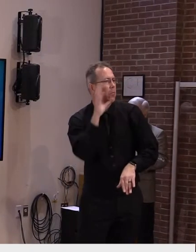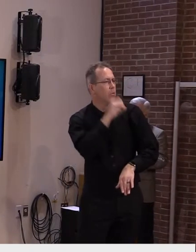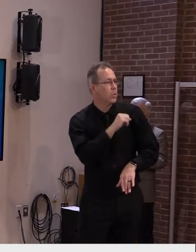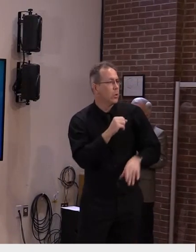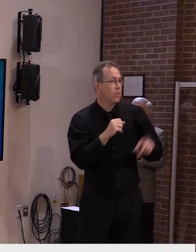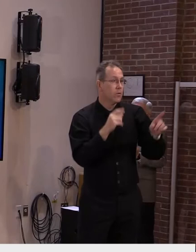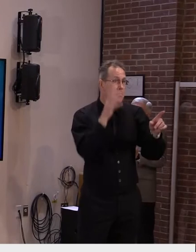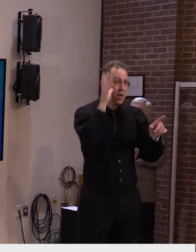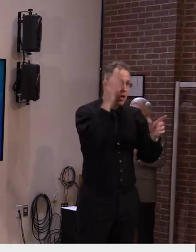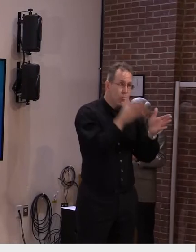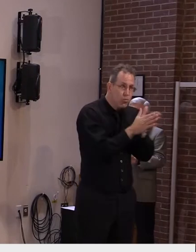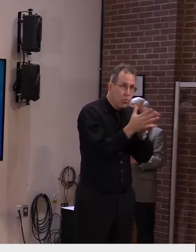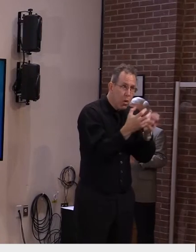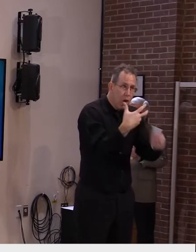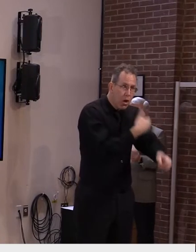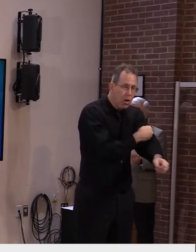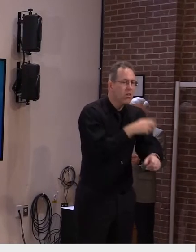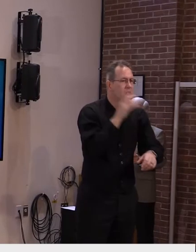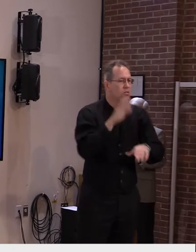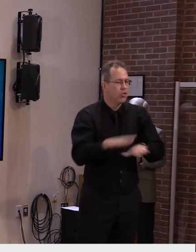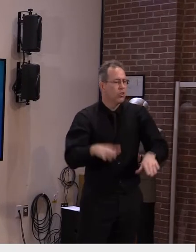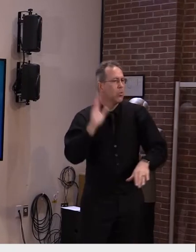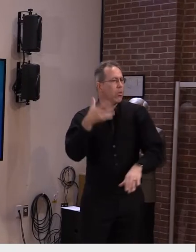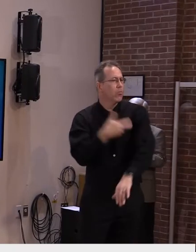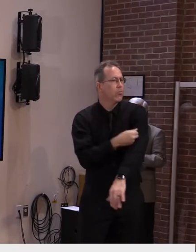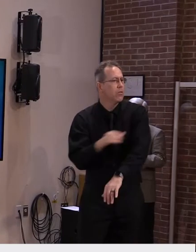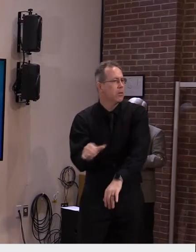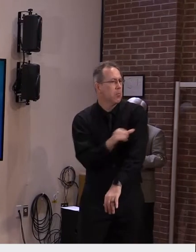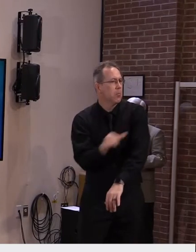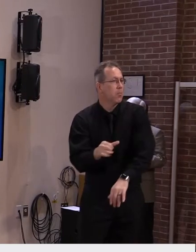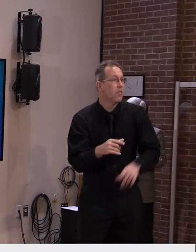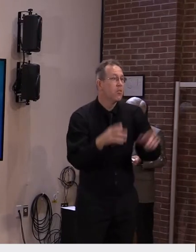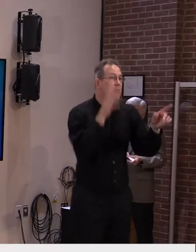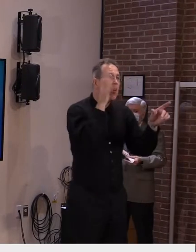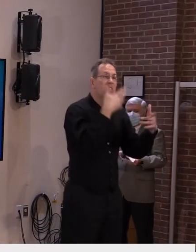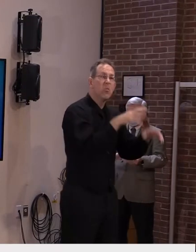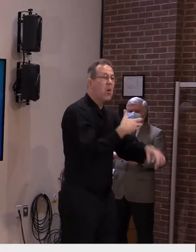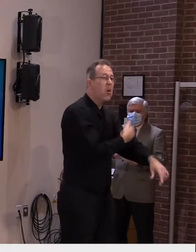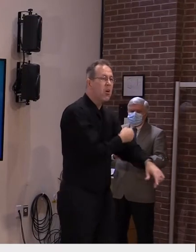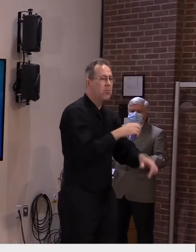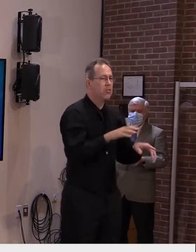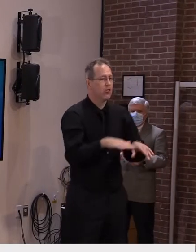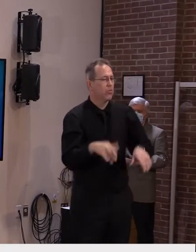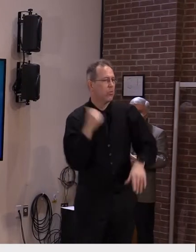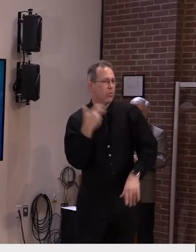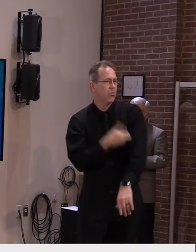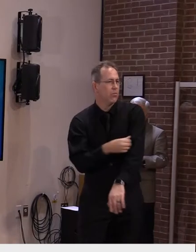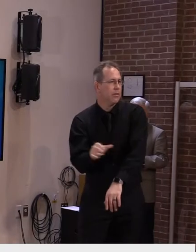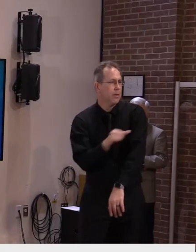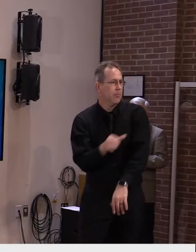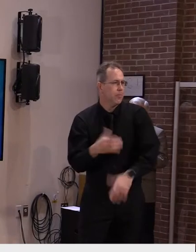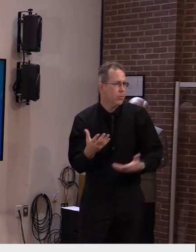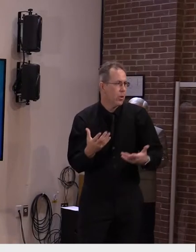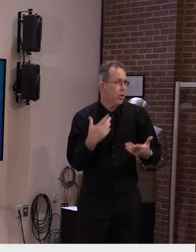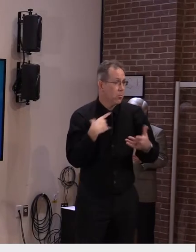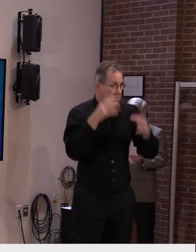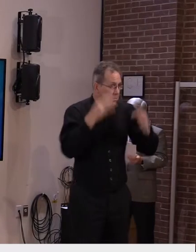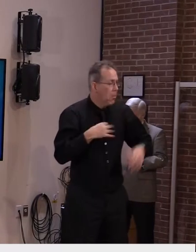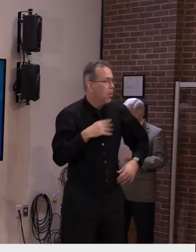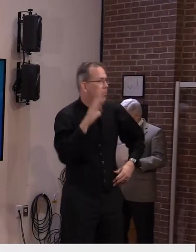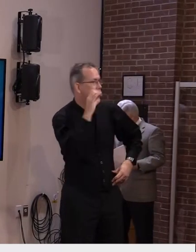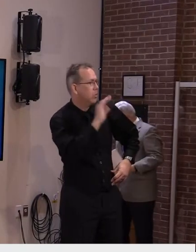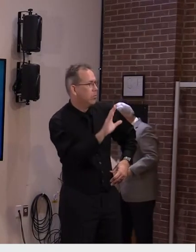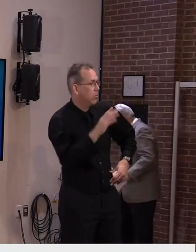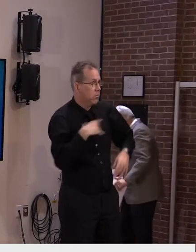the children of adults who chose not to get vaccinated might not be vaccinated. I don't know that for a fact because we haven't surveyed that